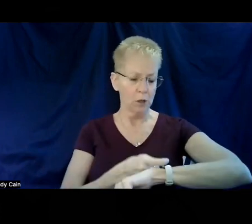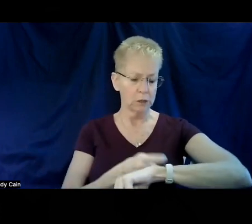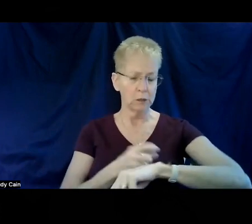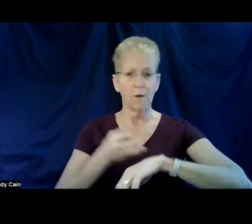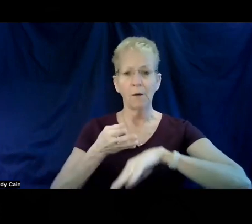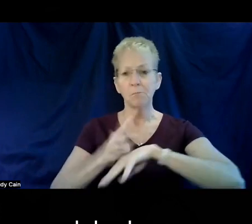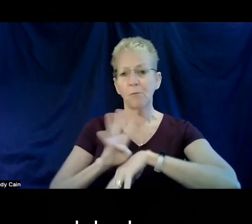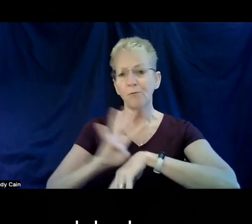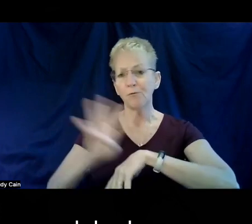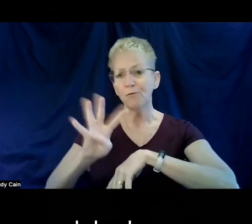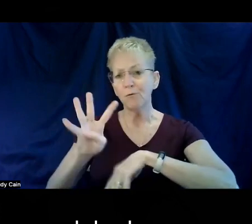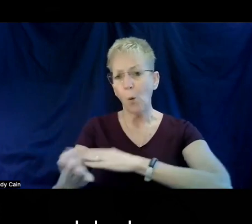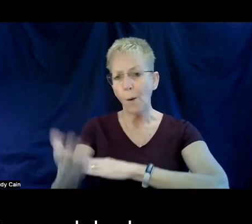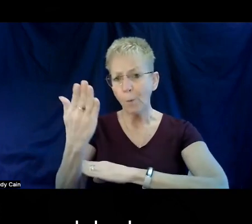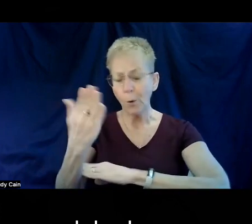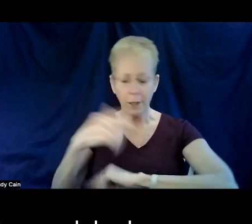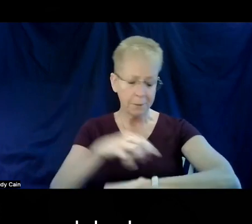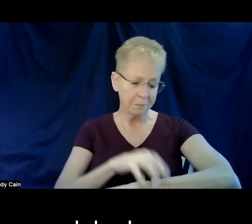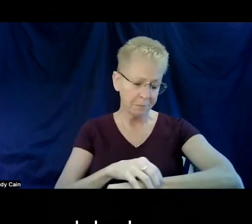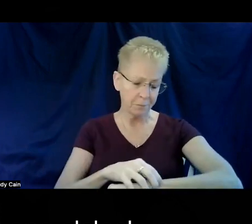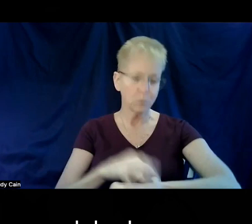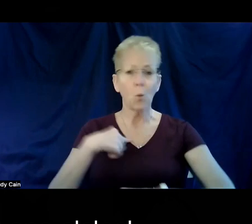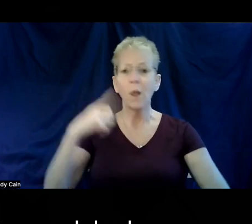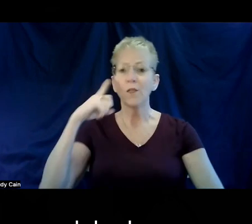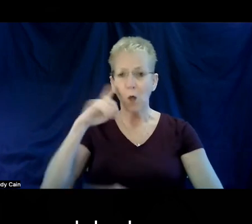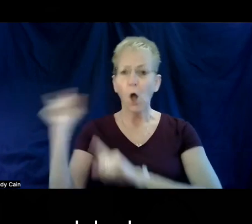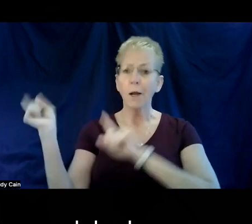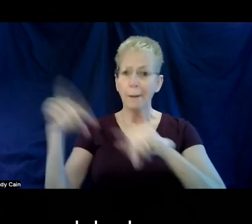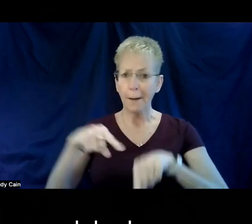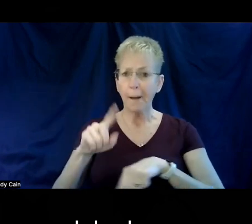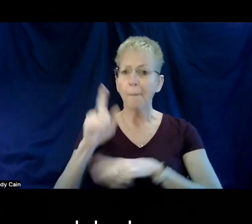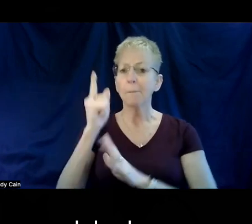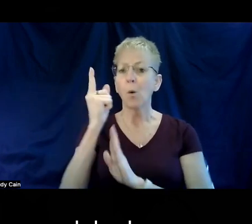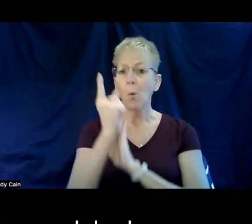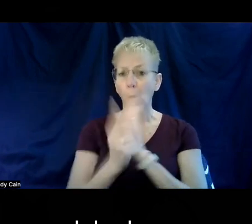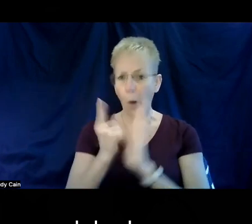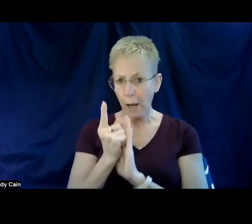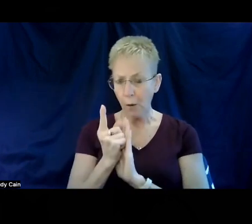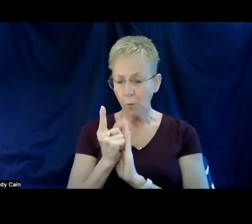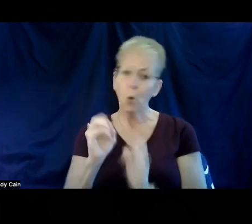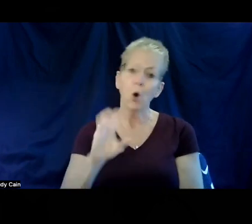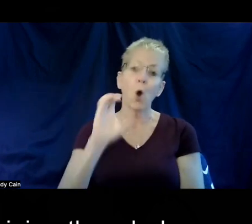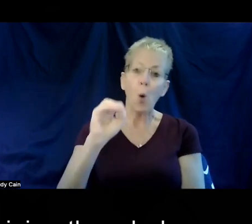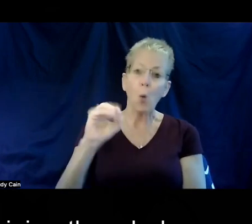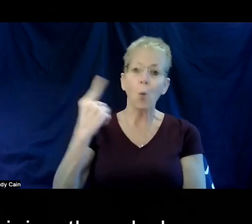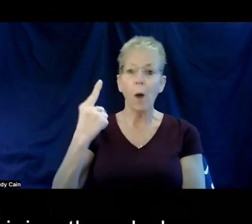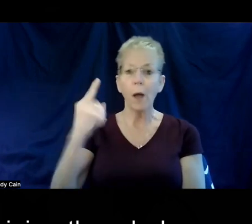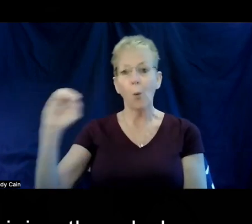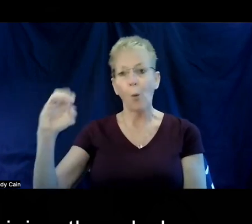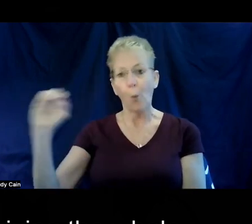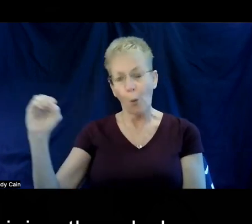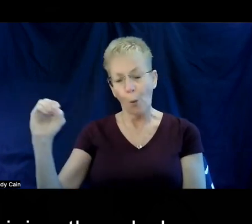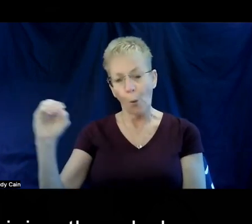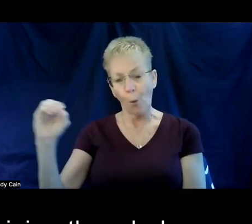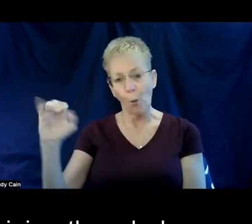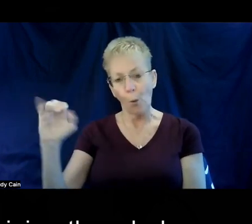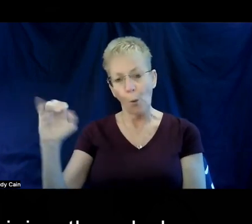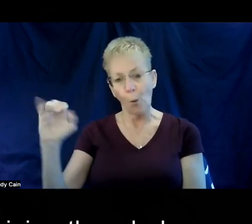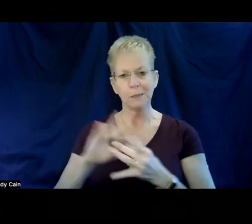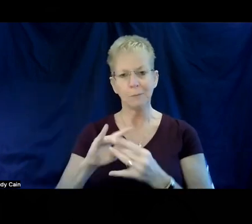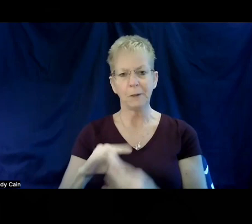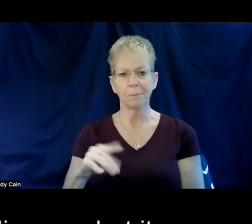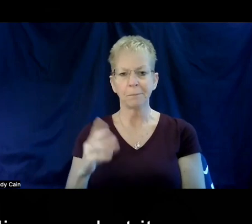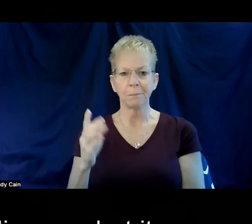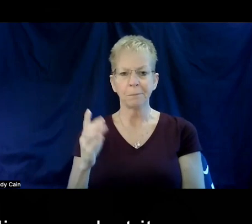morning. We'd expected them at 1 o'clock, or 0100, the way the Army liked to say it. I began to think about giving the whole thing